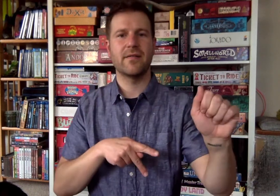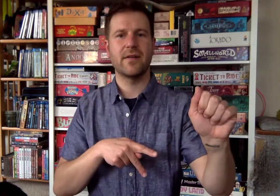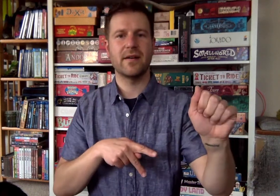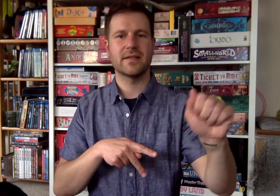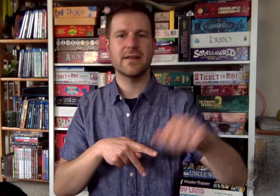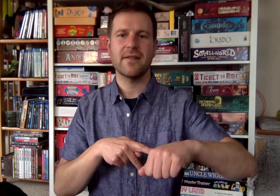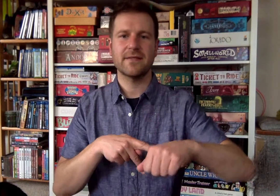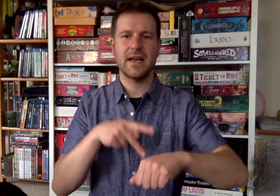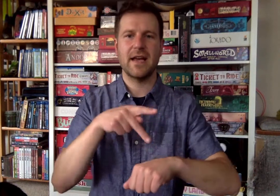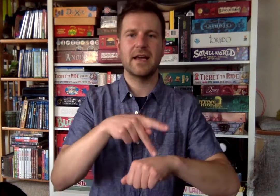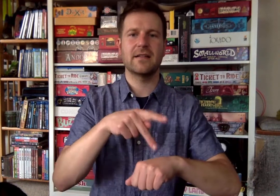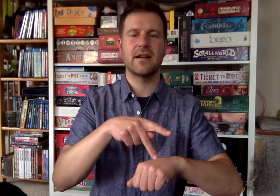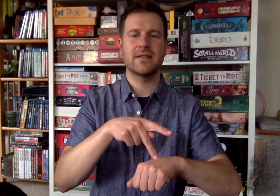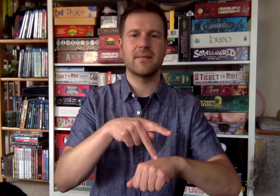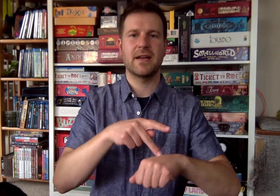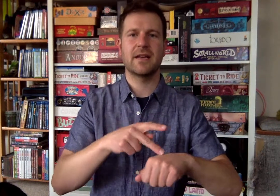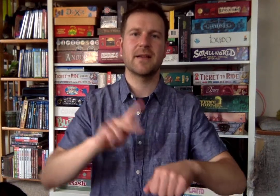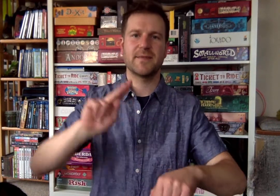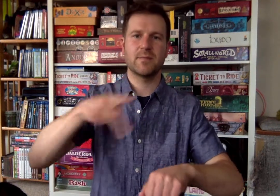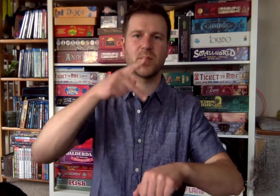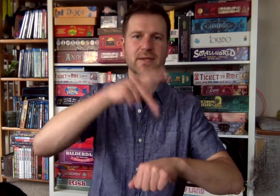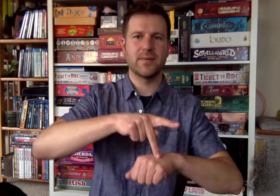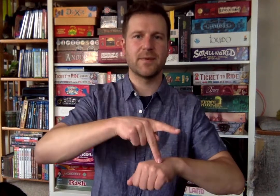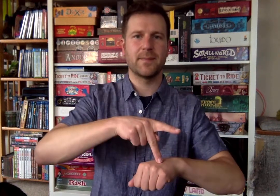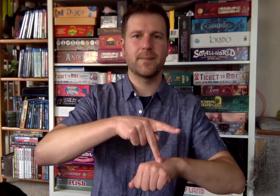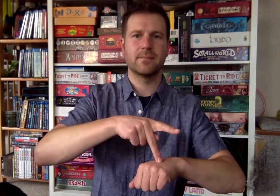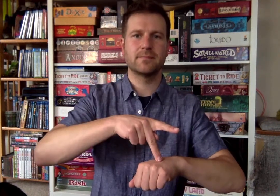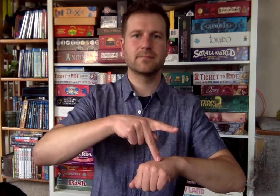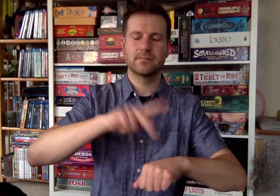a soft A non-dominant hand shape, so principal.